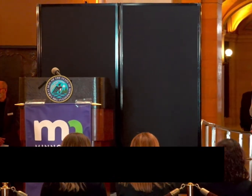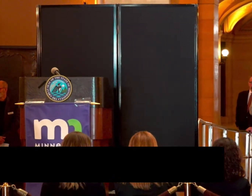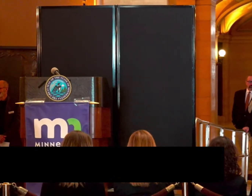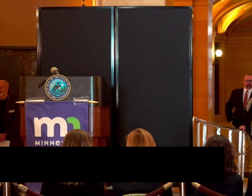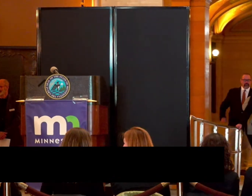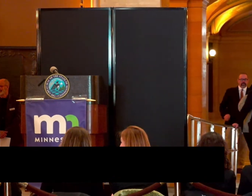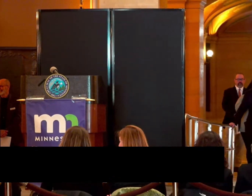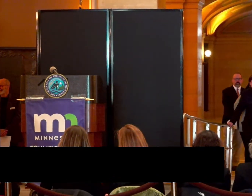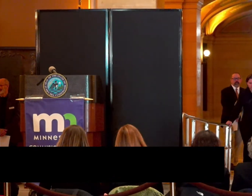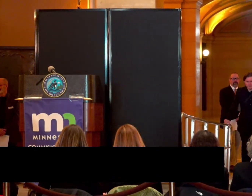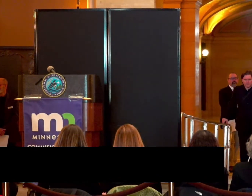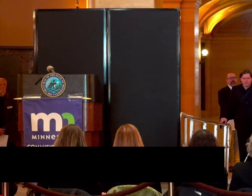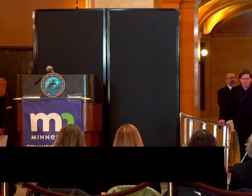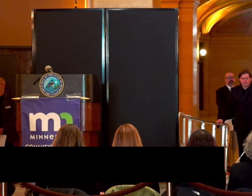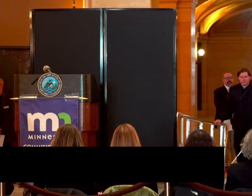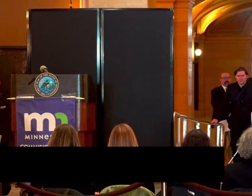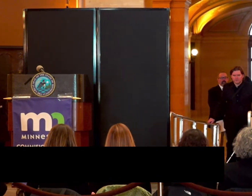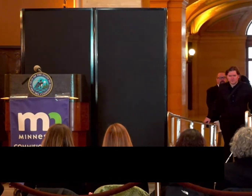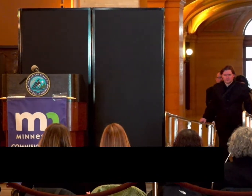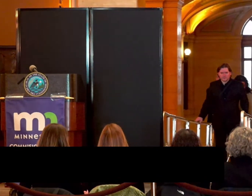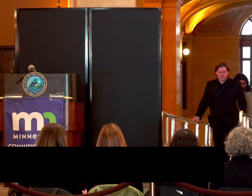Patrick's just.